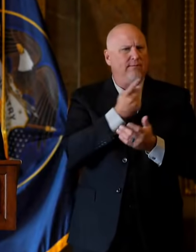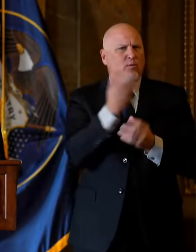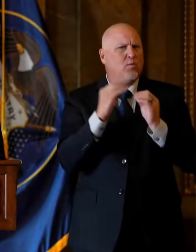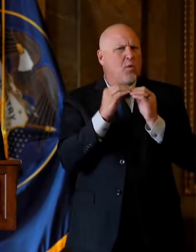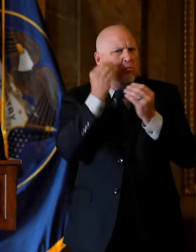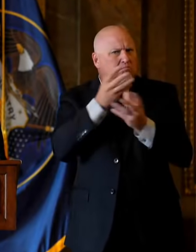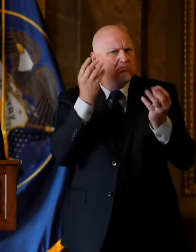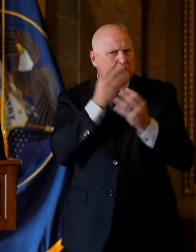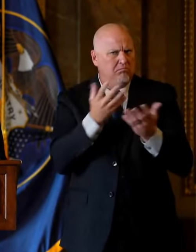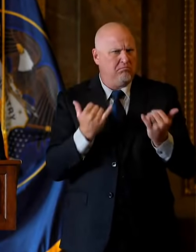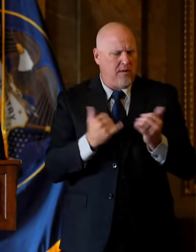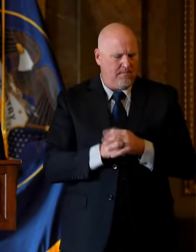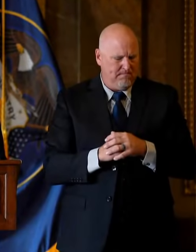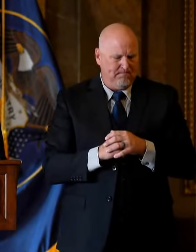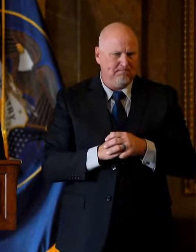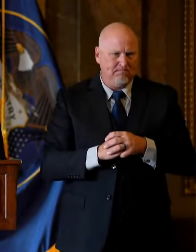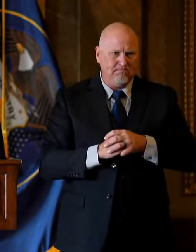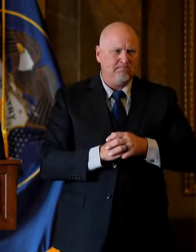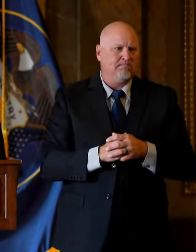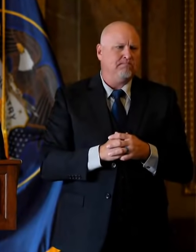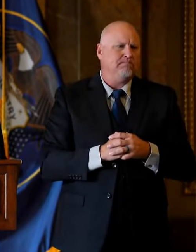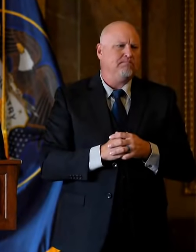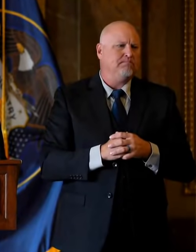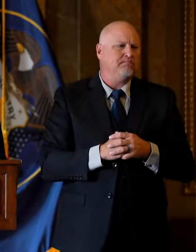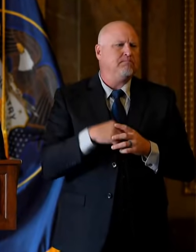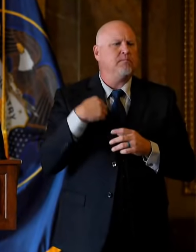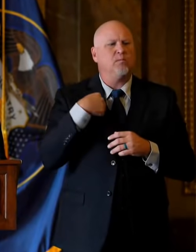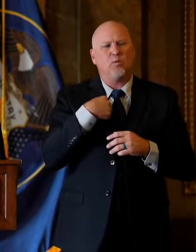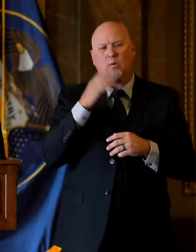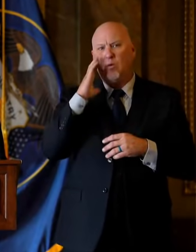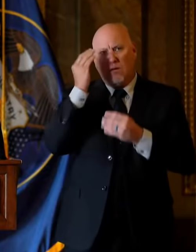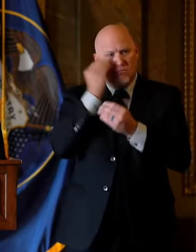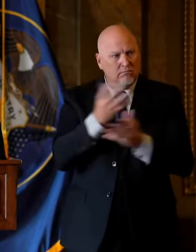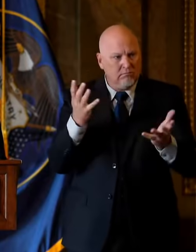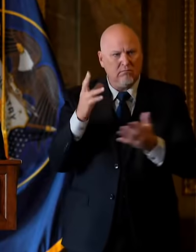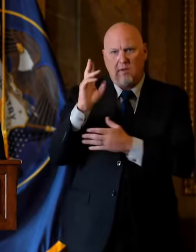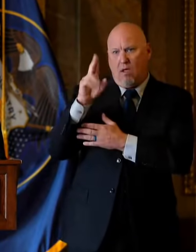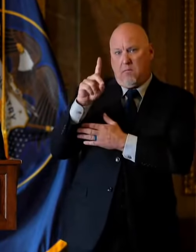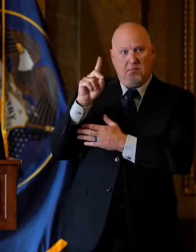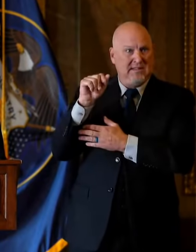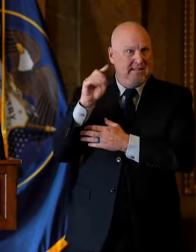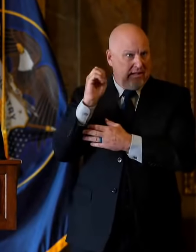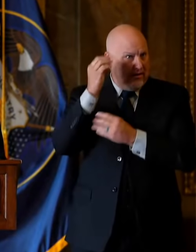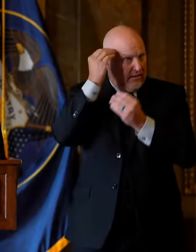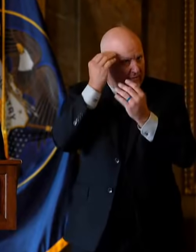delivering updated and additional information to elected